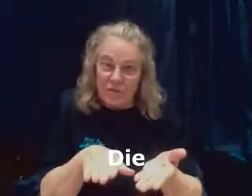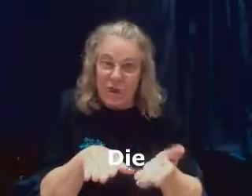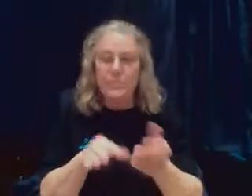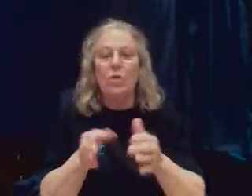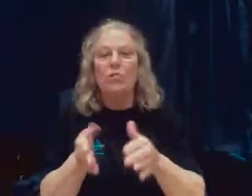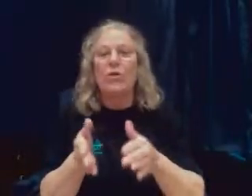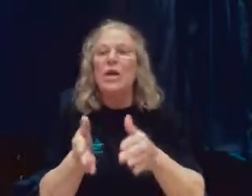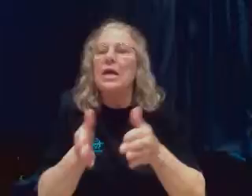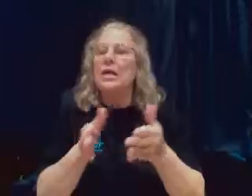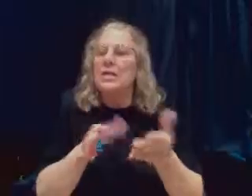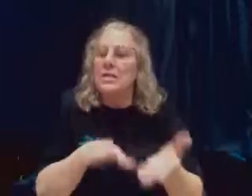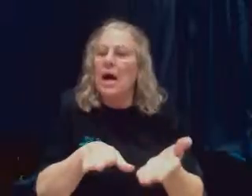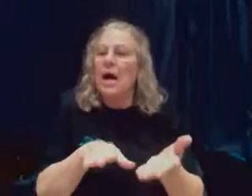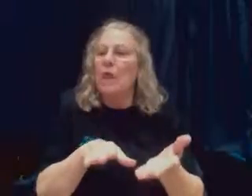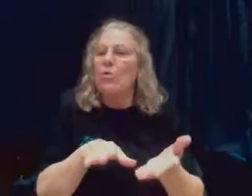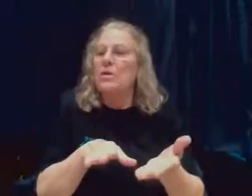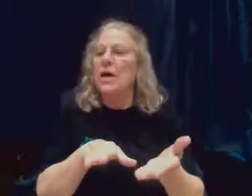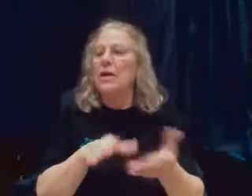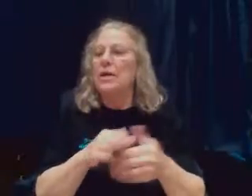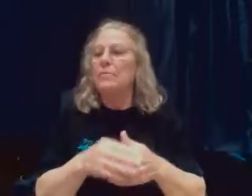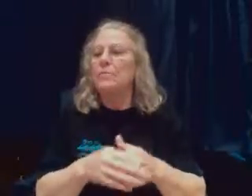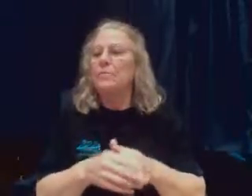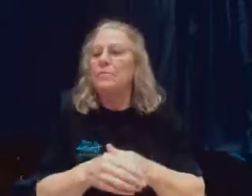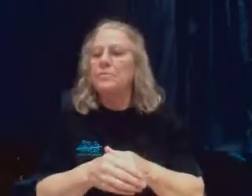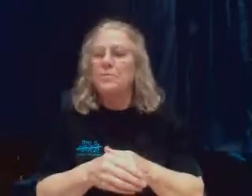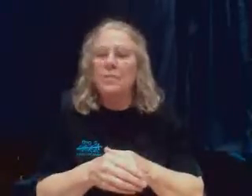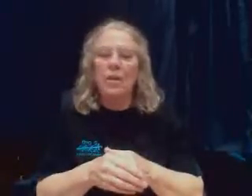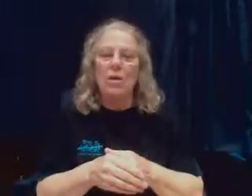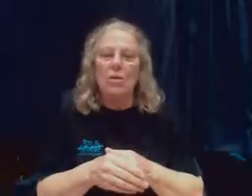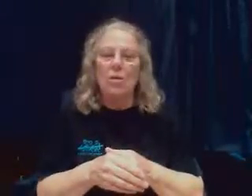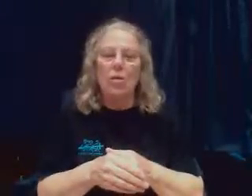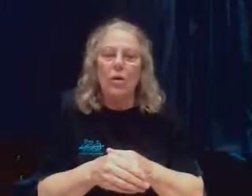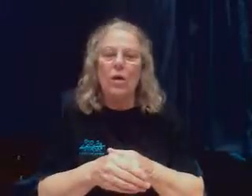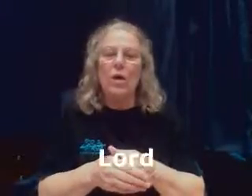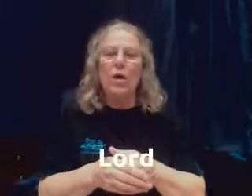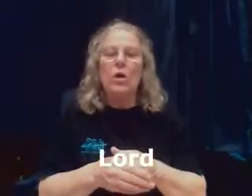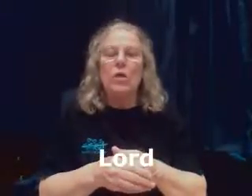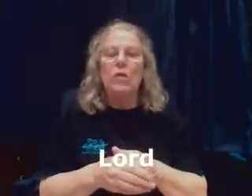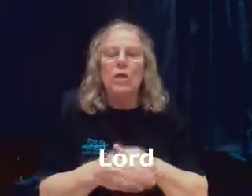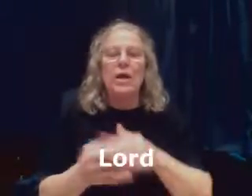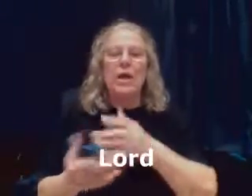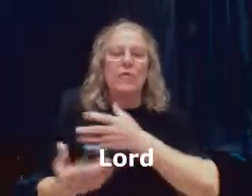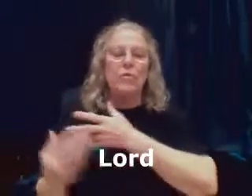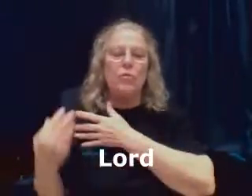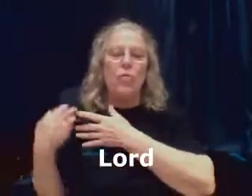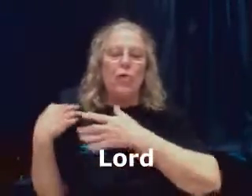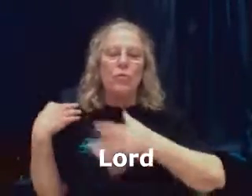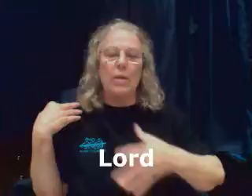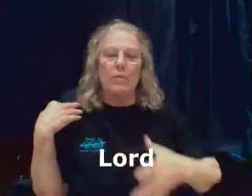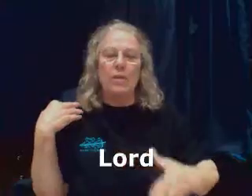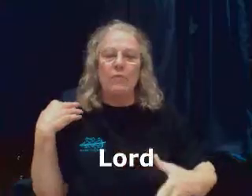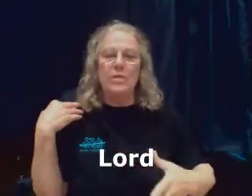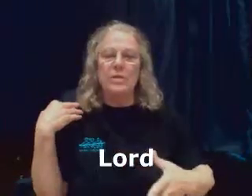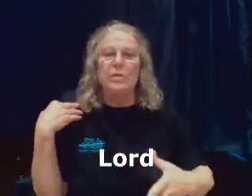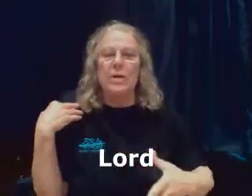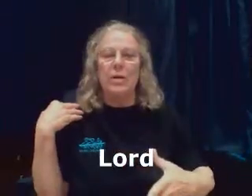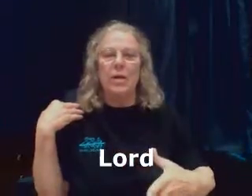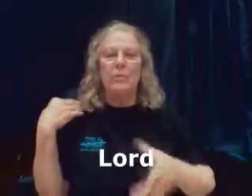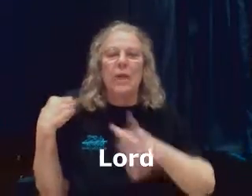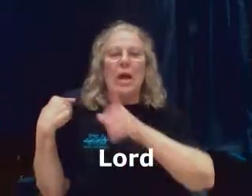flops over. Die, or dying. Lord, you think of the royal ribbon of Miss America,